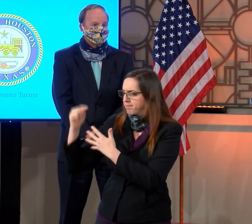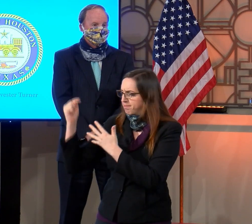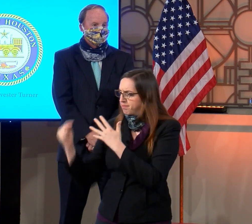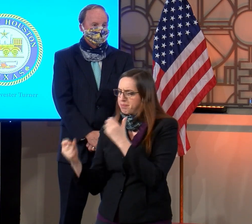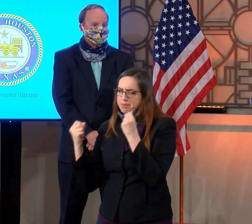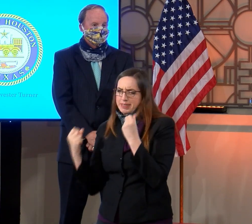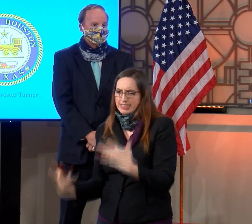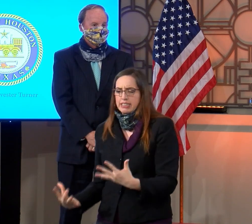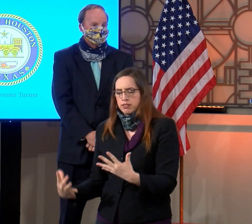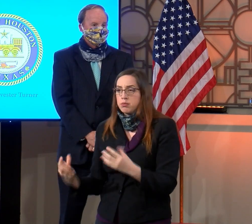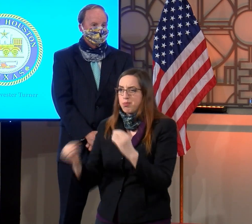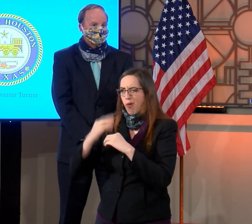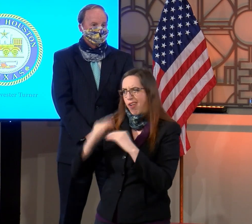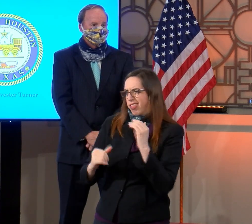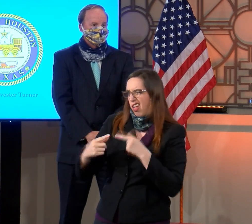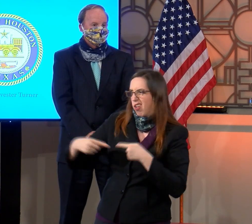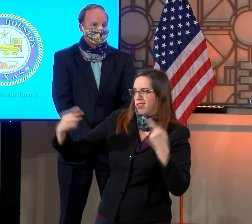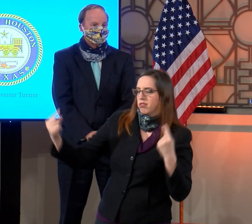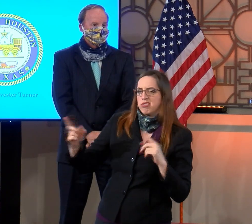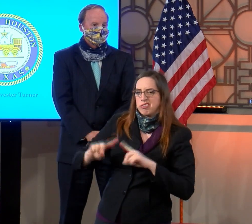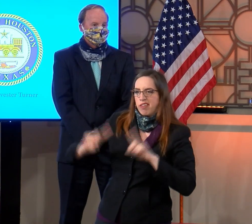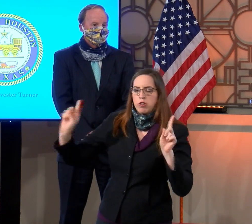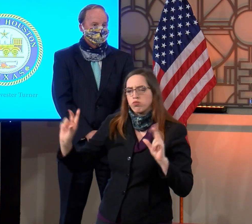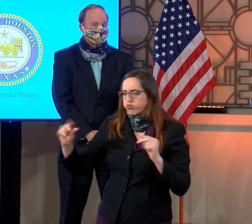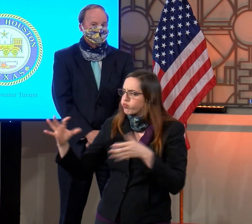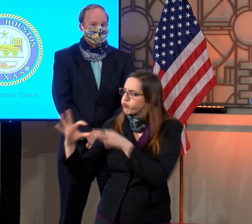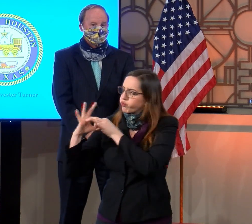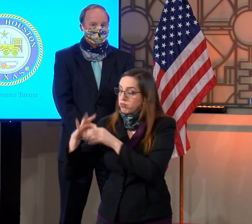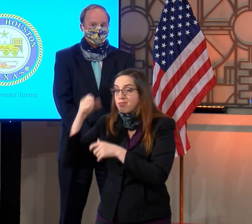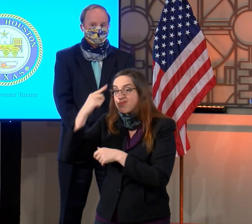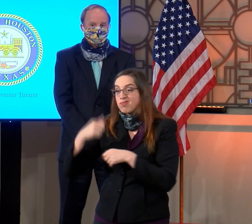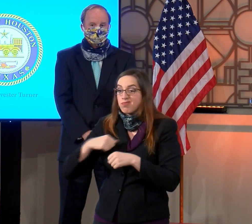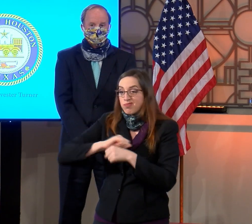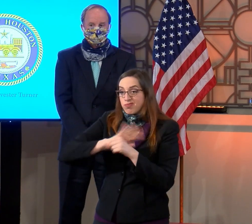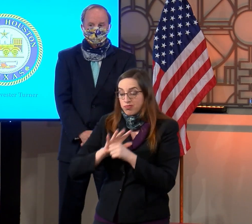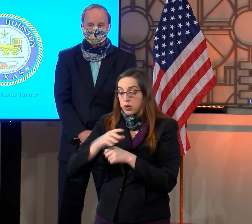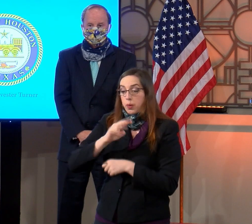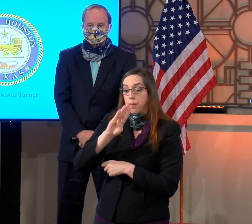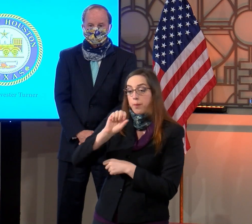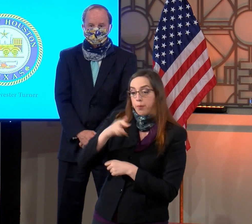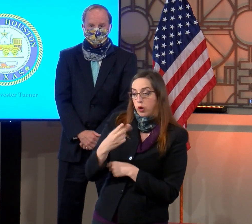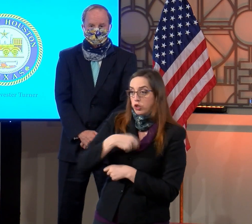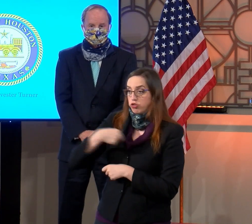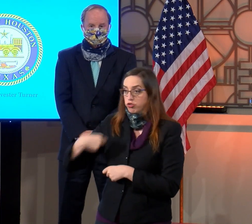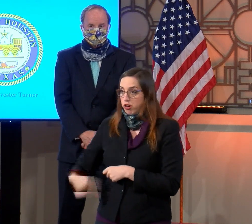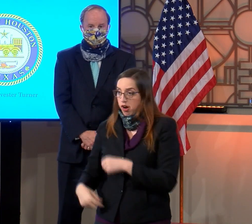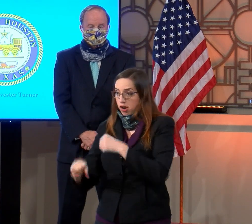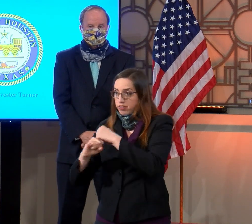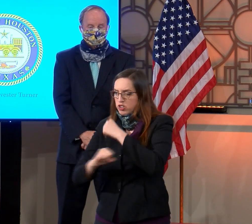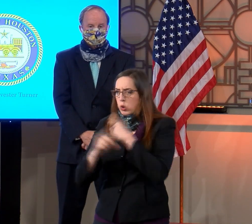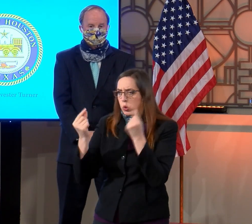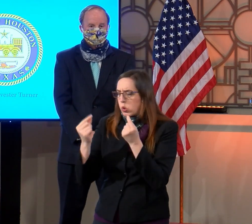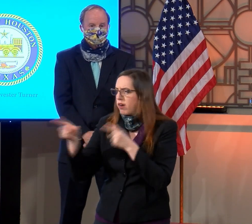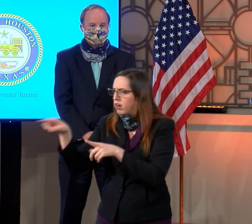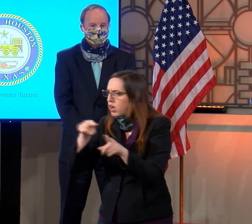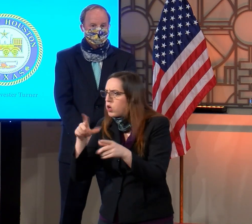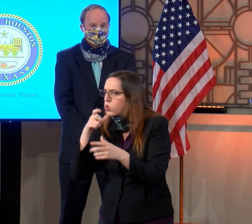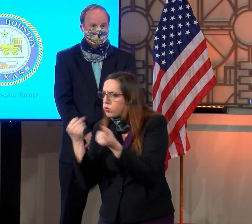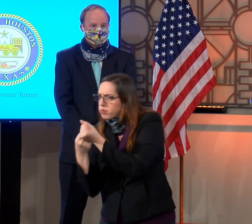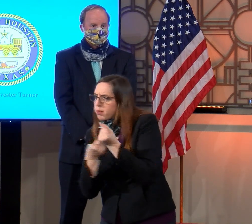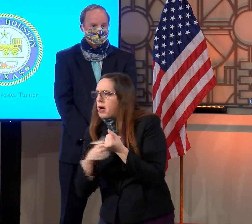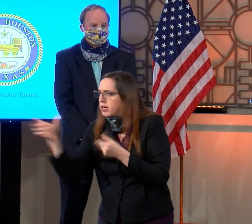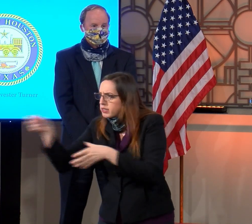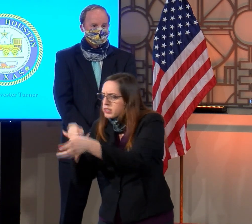us. When China was going through the peak of the coronavirus, the Bush-China Foundation found sponsors and sent desperately needed